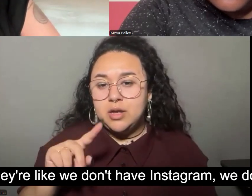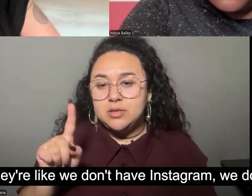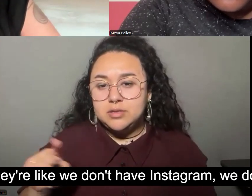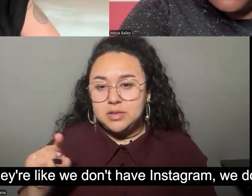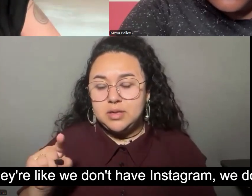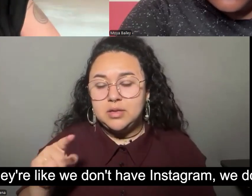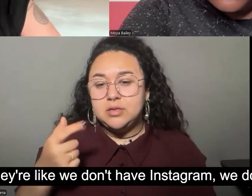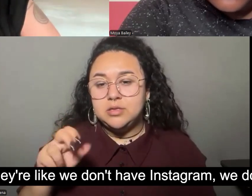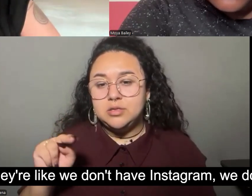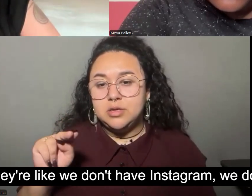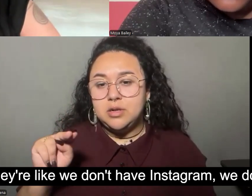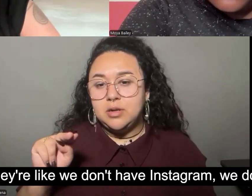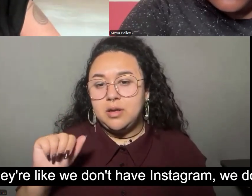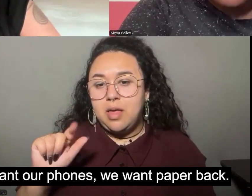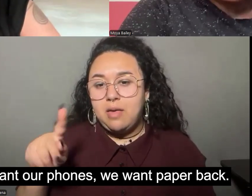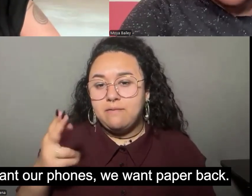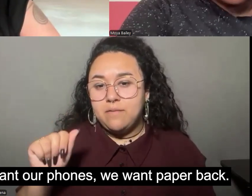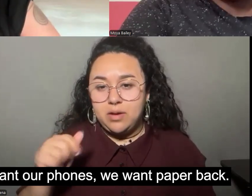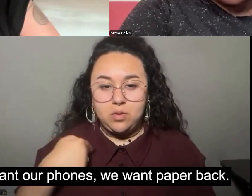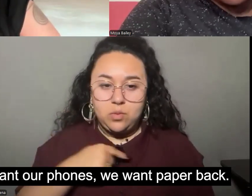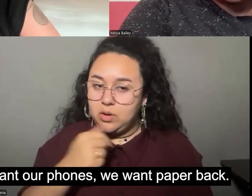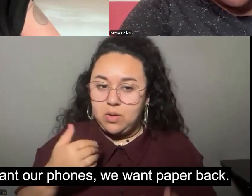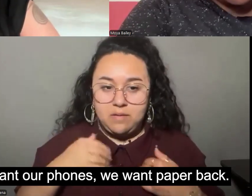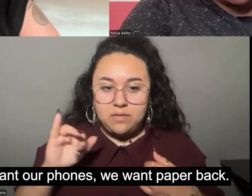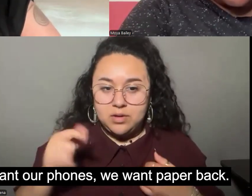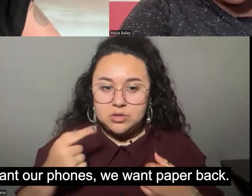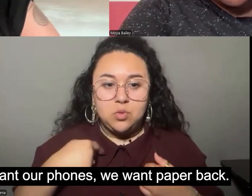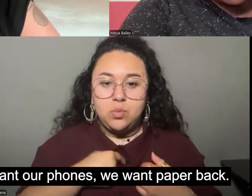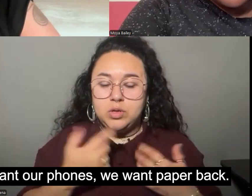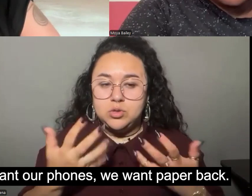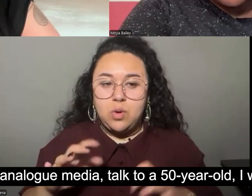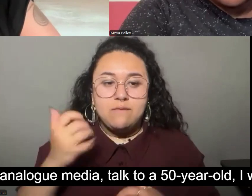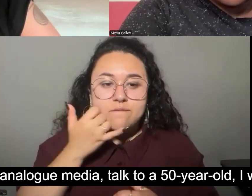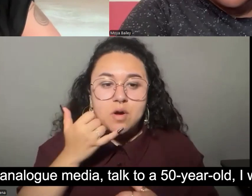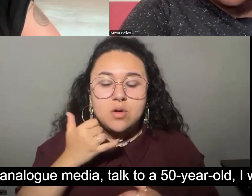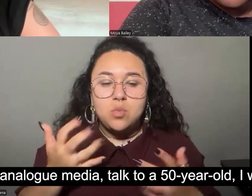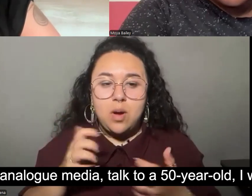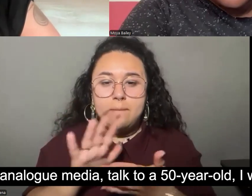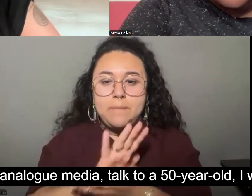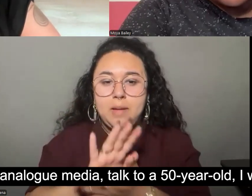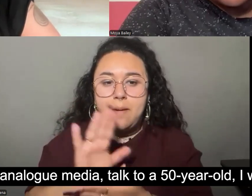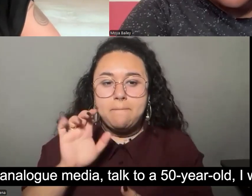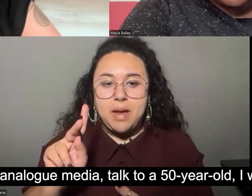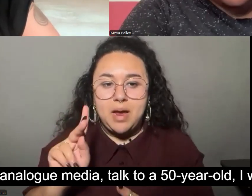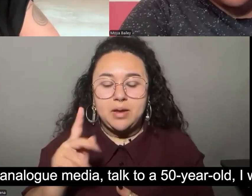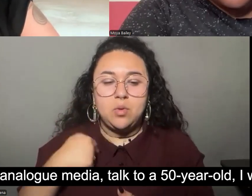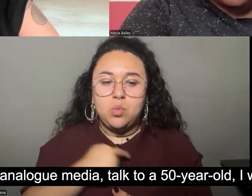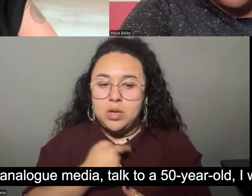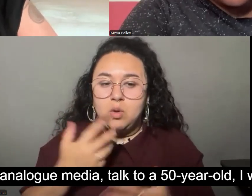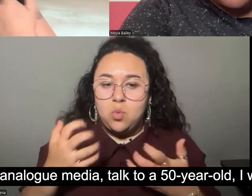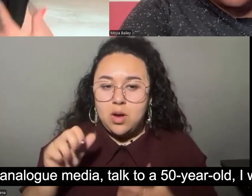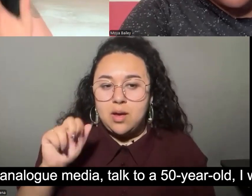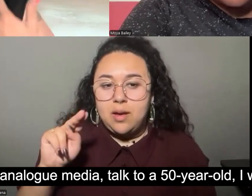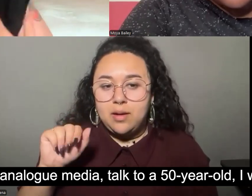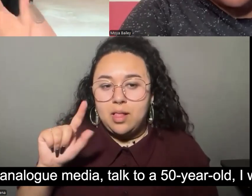have Instagram, we don't want our phones, we want paperbacks. Like we want analog media again, because fuck this. And I'm like, yeah,